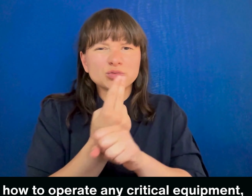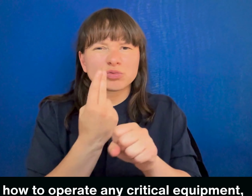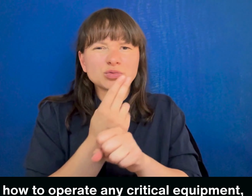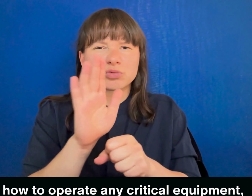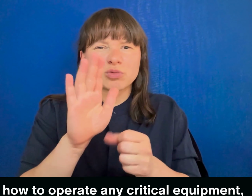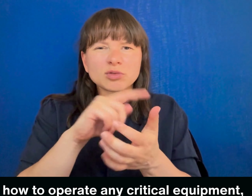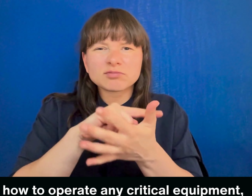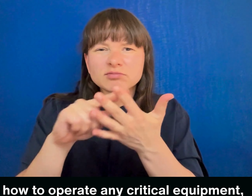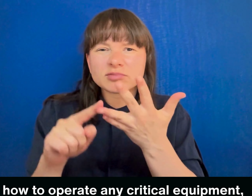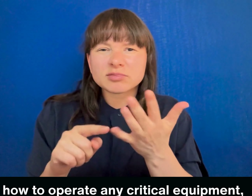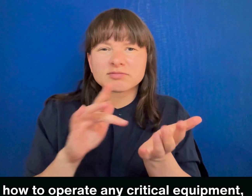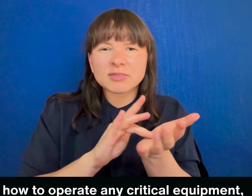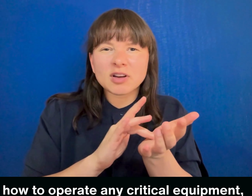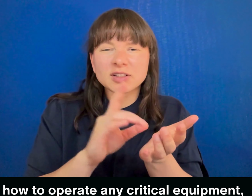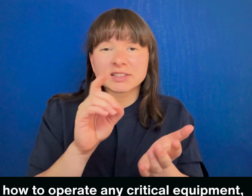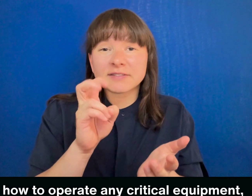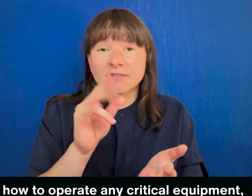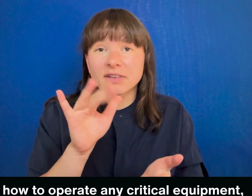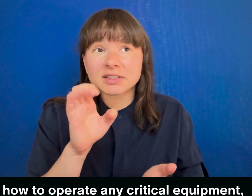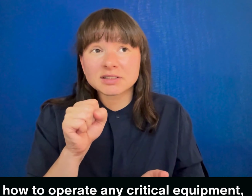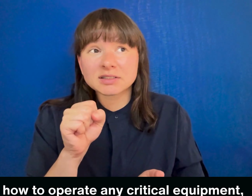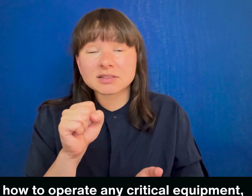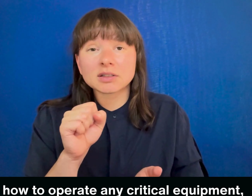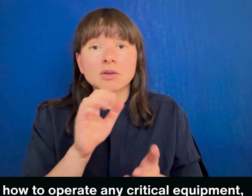how to operate any critical equipment,